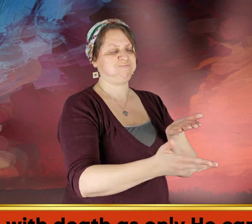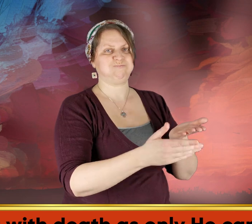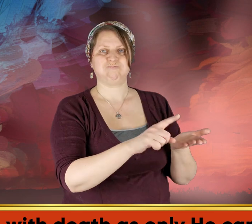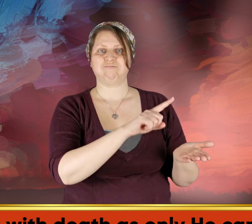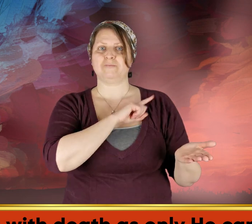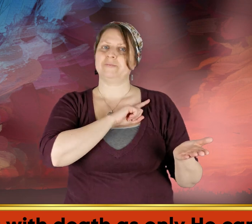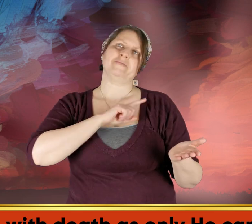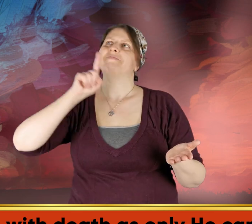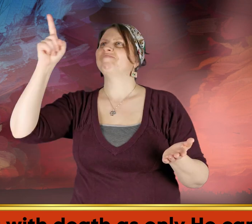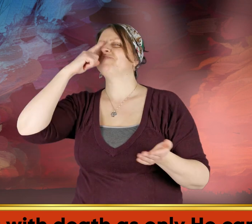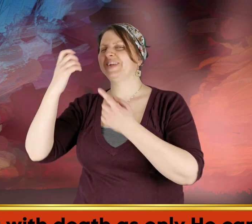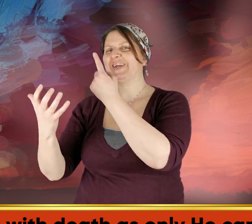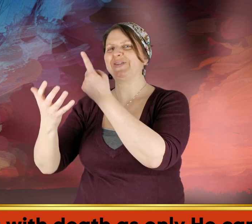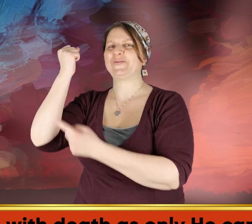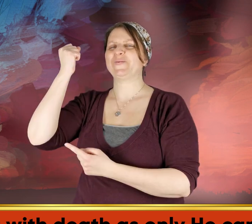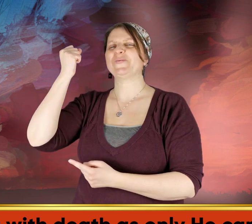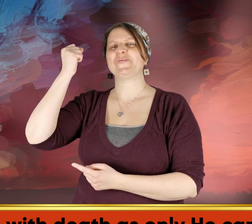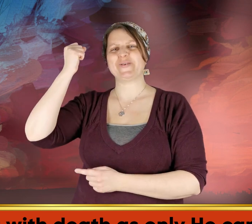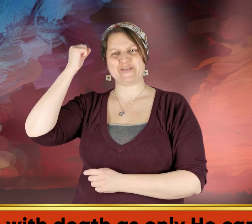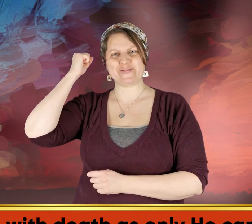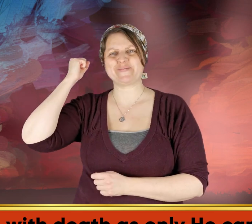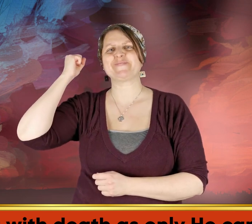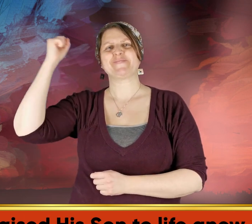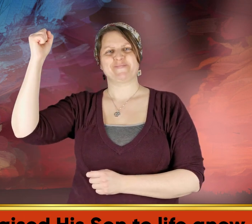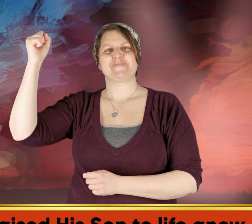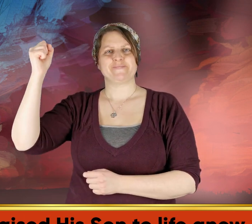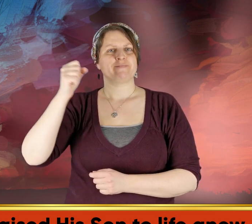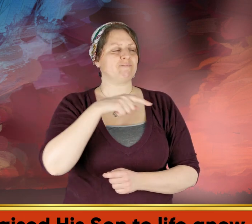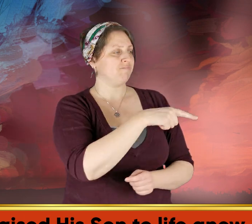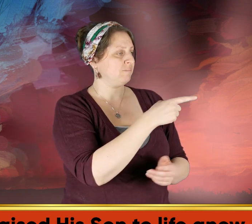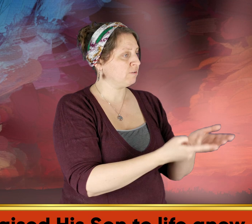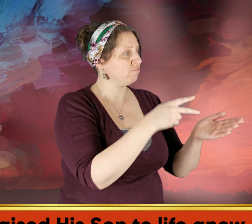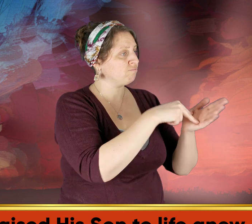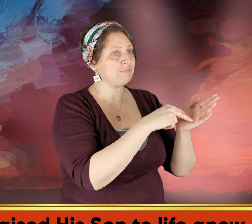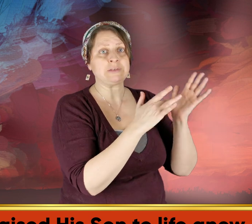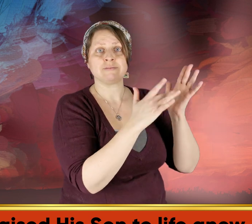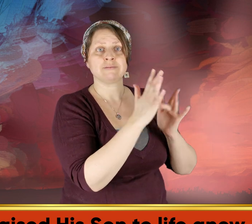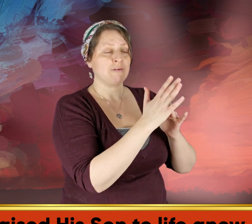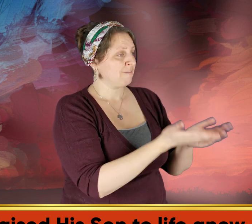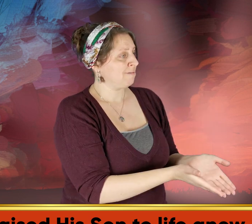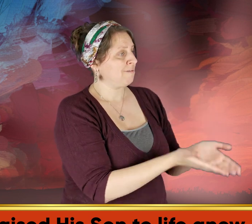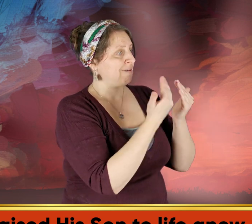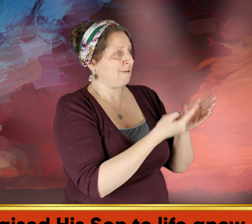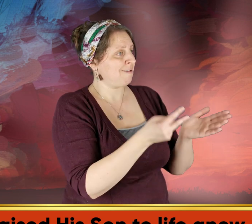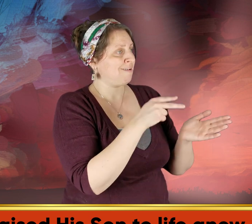As only He could do Raised His son To